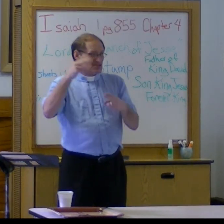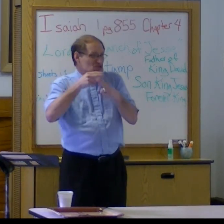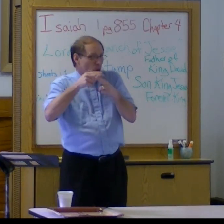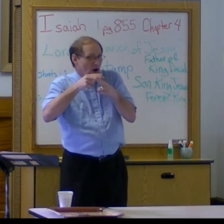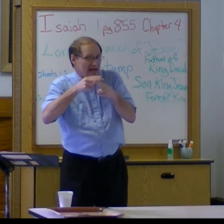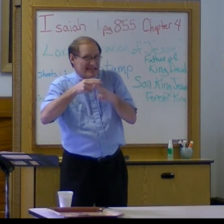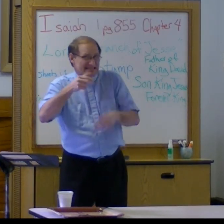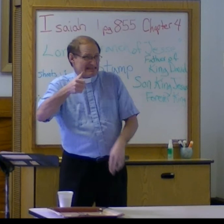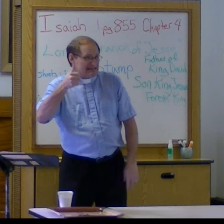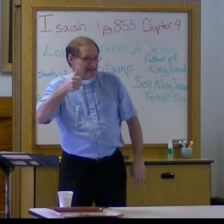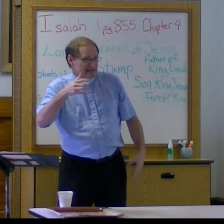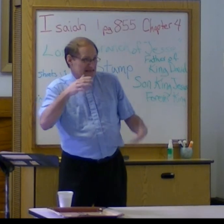shortest,